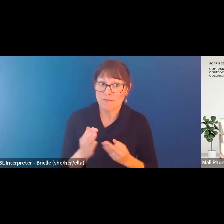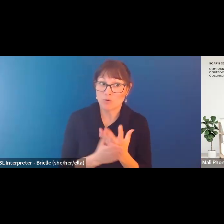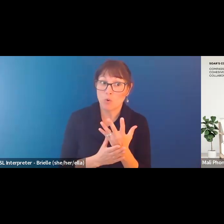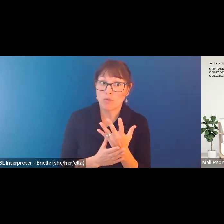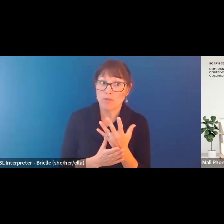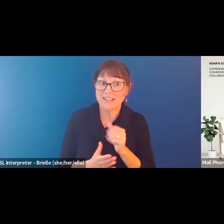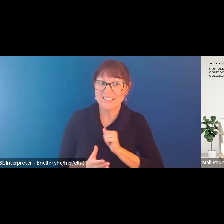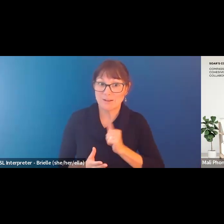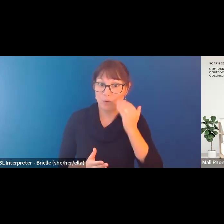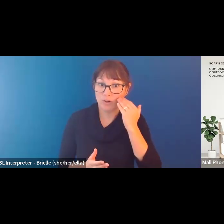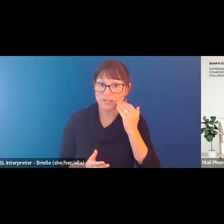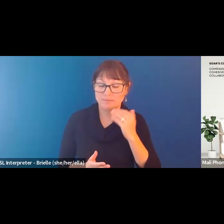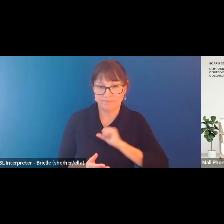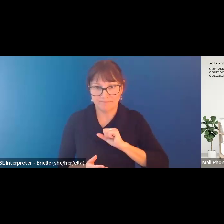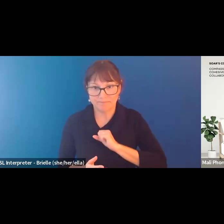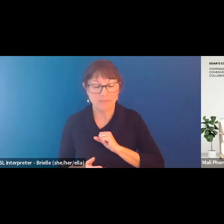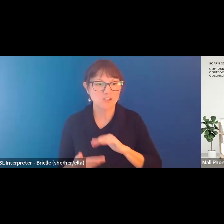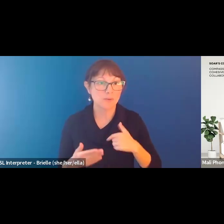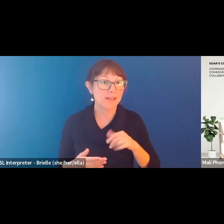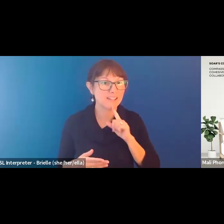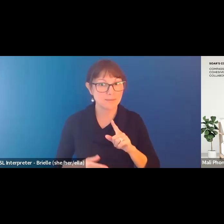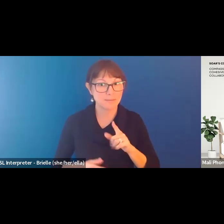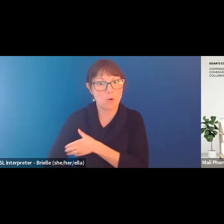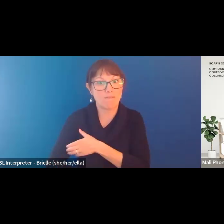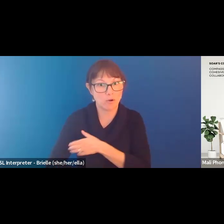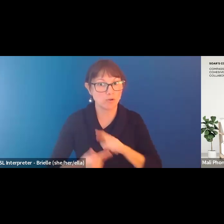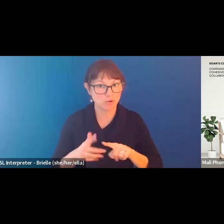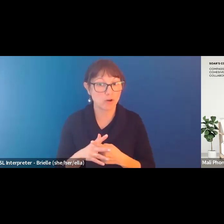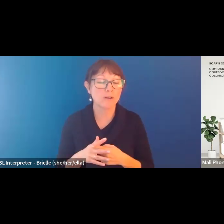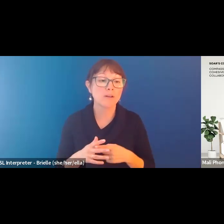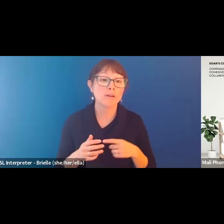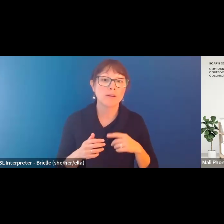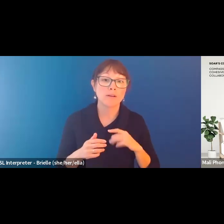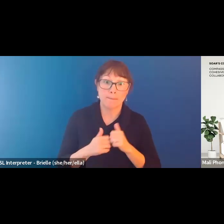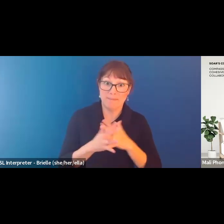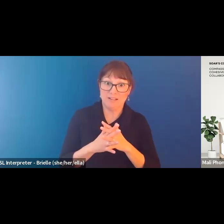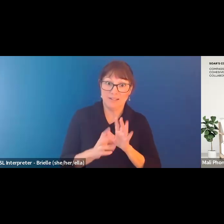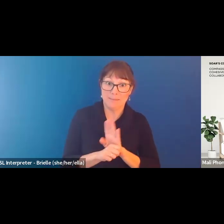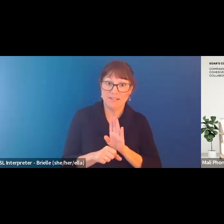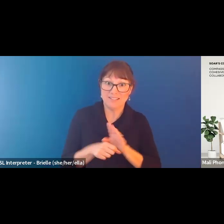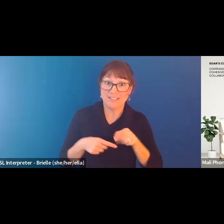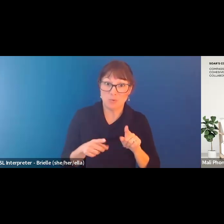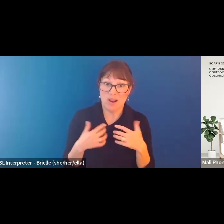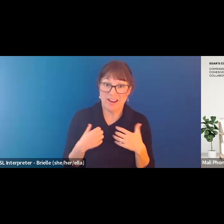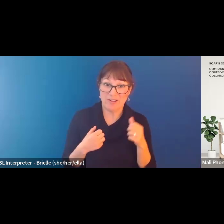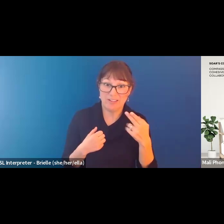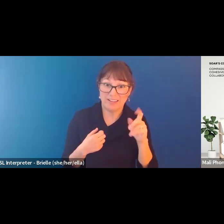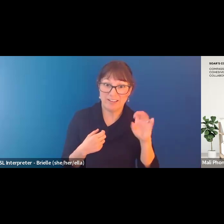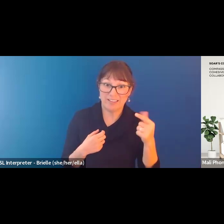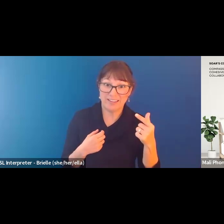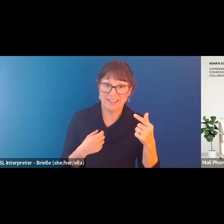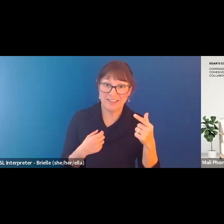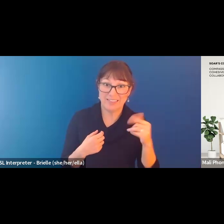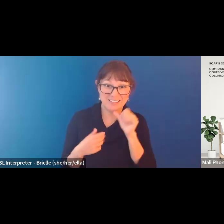is a powerful, powerful starting point. Building a business while healing is not distraction. It feels